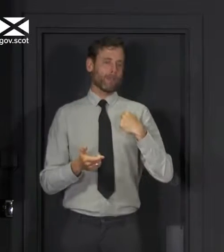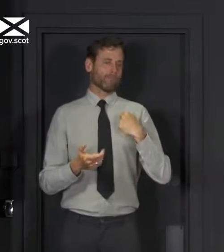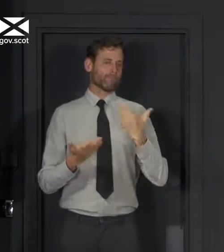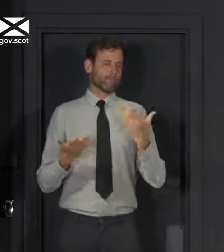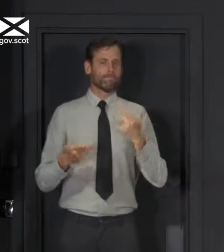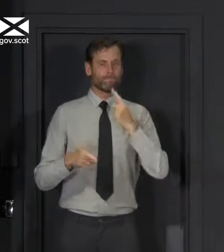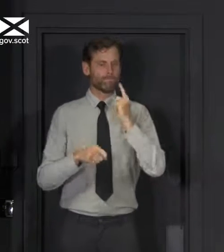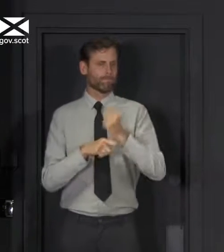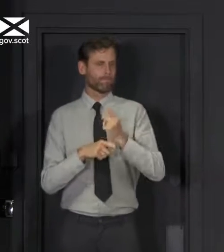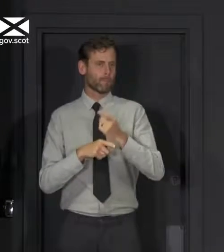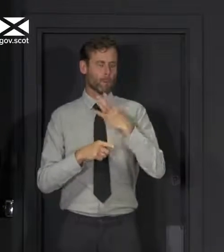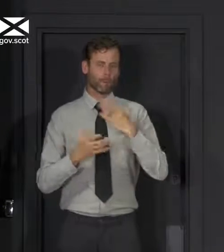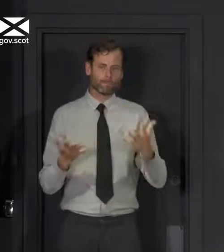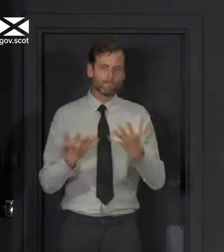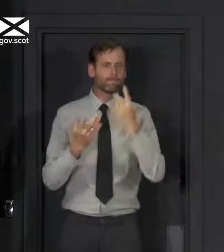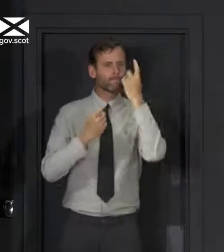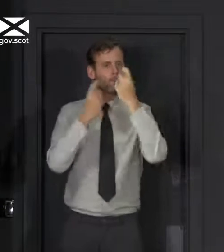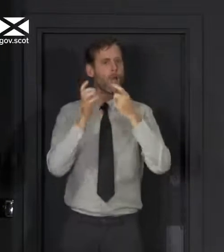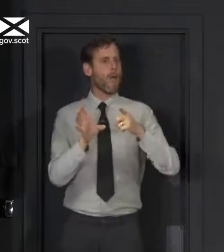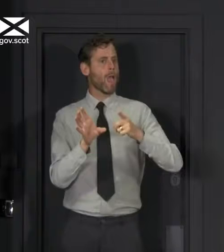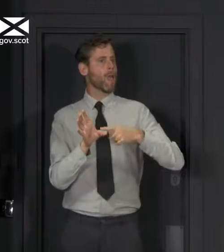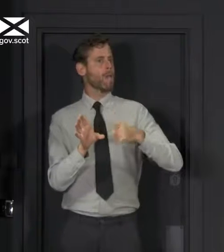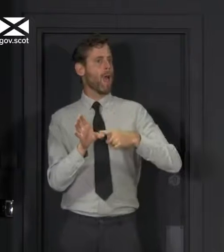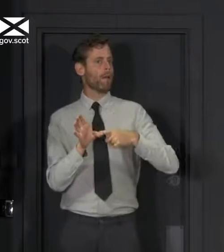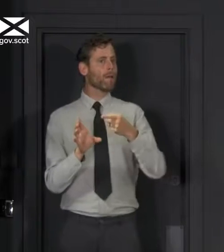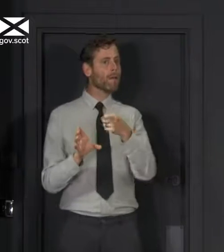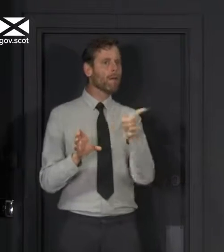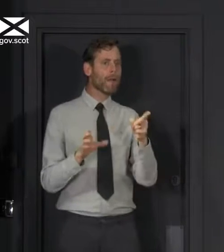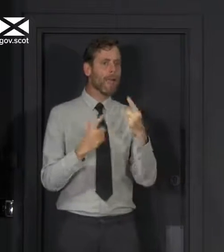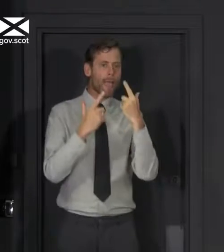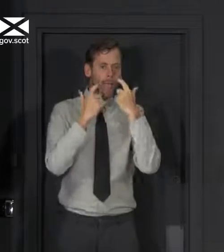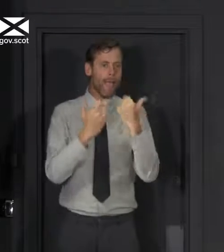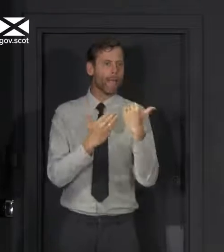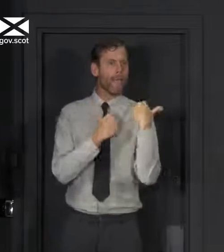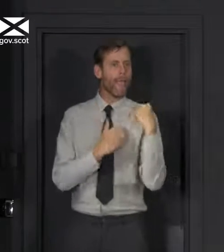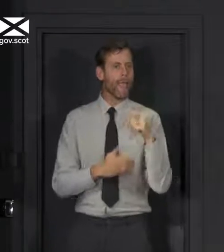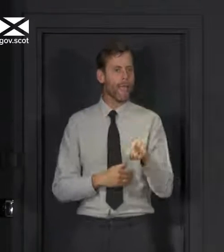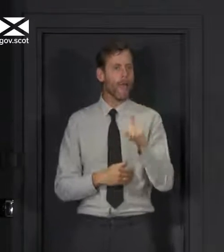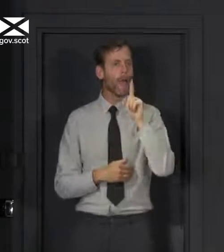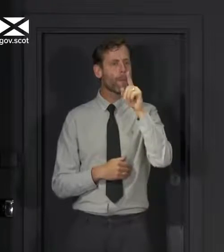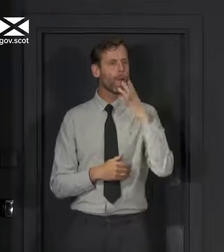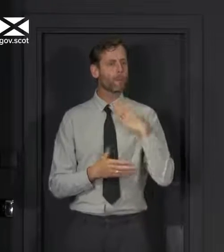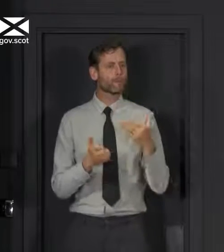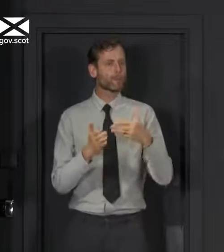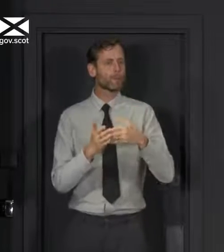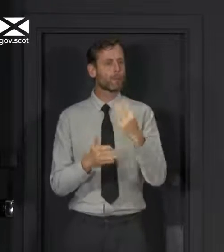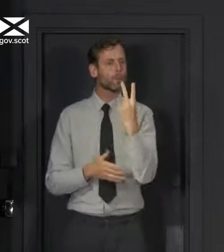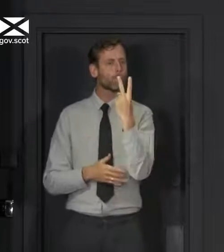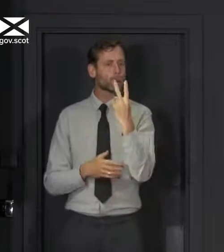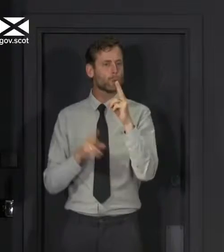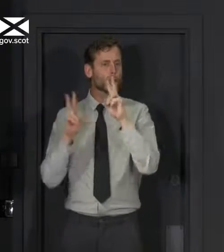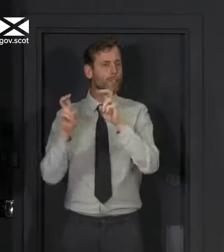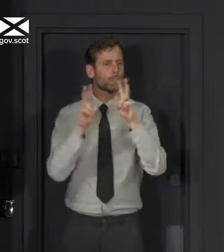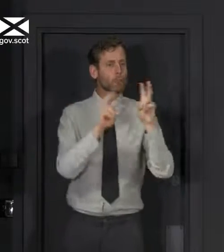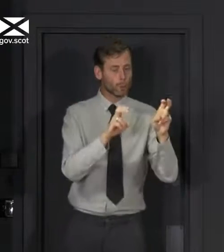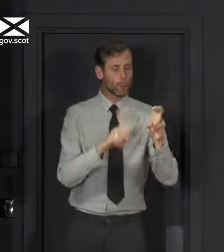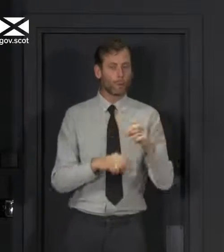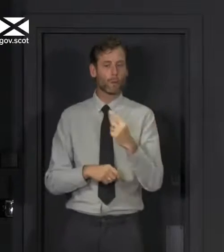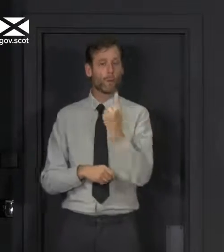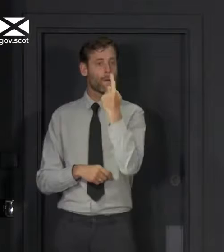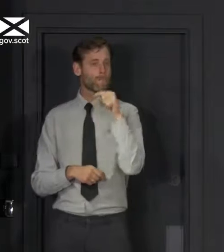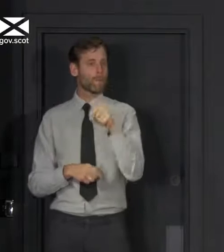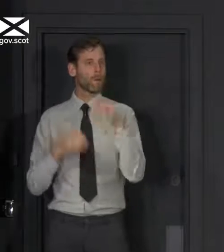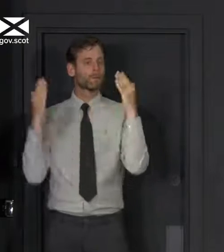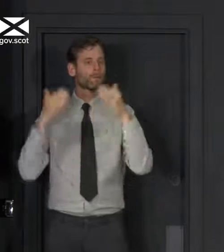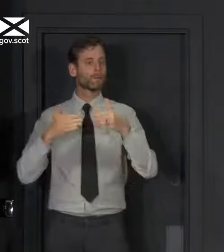carers. However, before that, I want to update you briefly on two issues. Firstly, the border control measures,